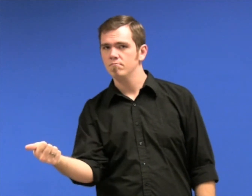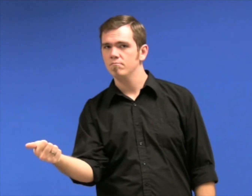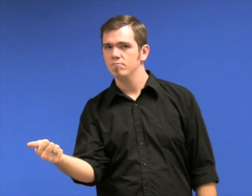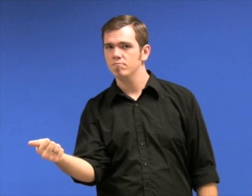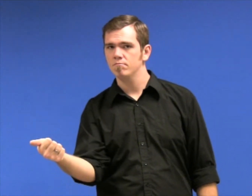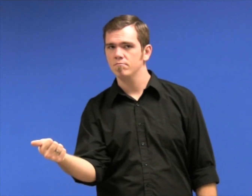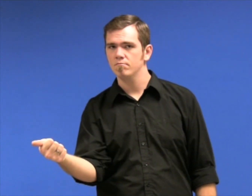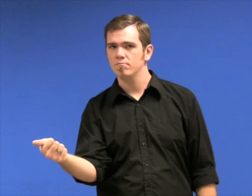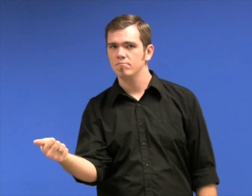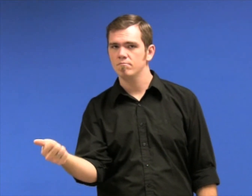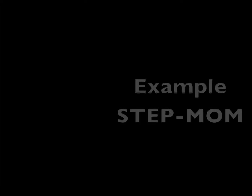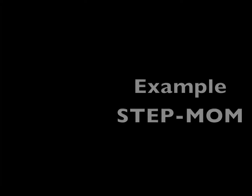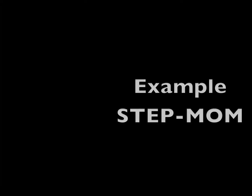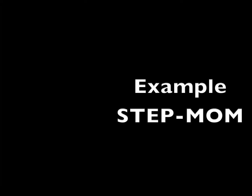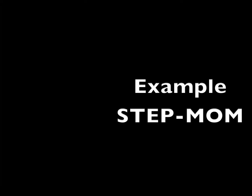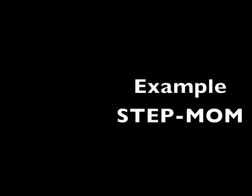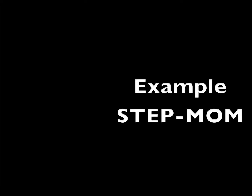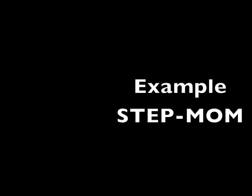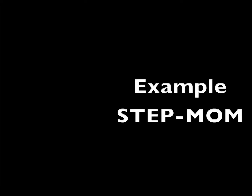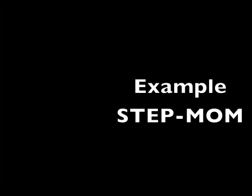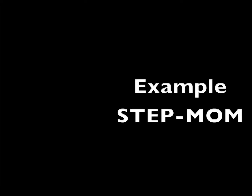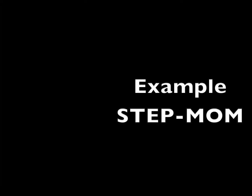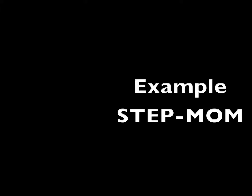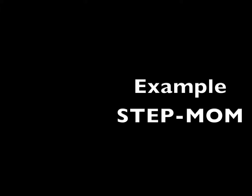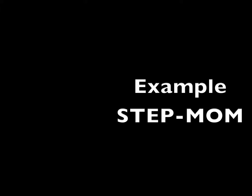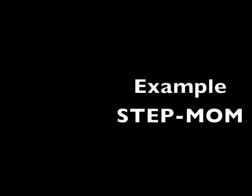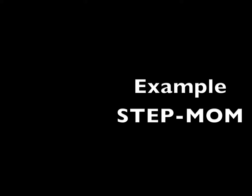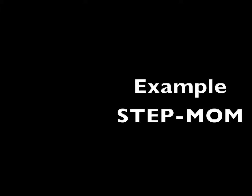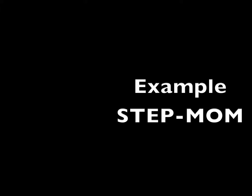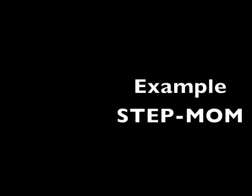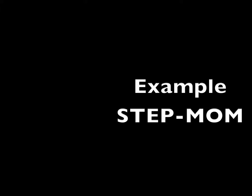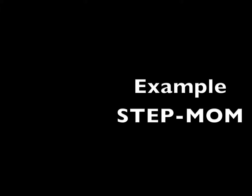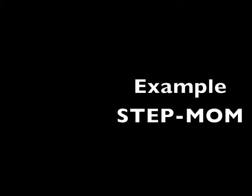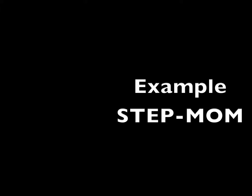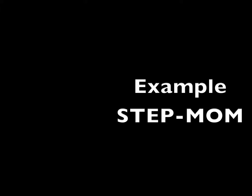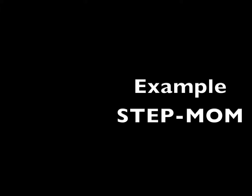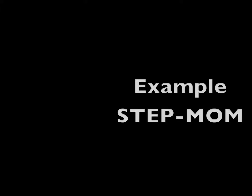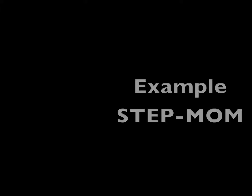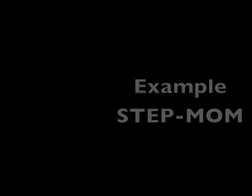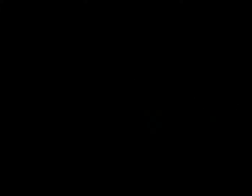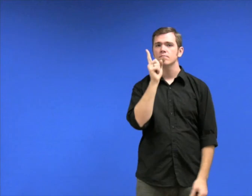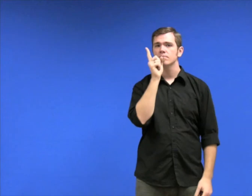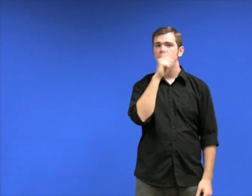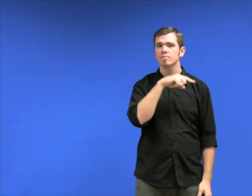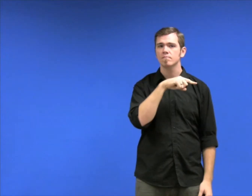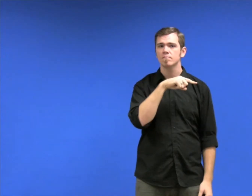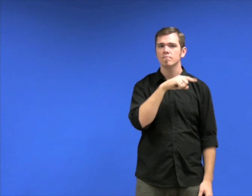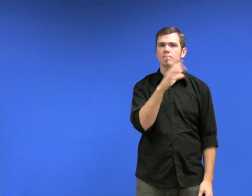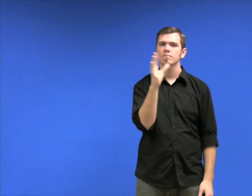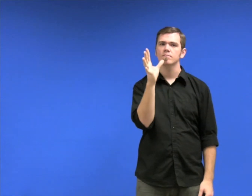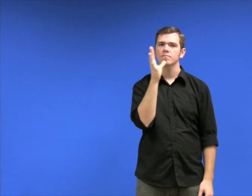Step. All right, so as an example, if we were going to sign stepmom using these two ways, there is